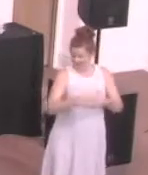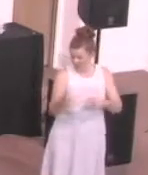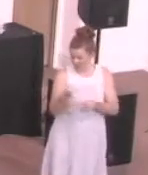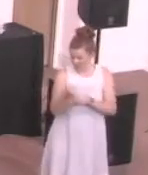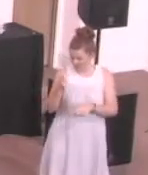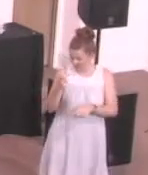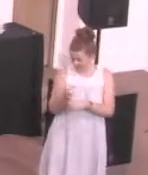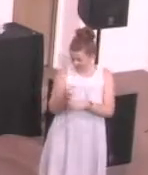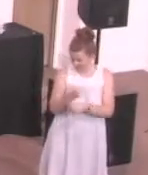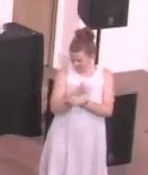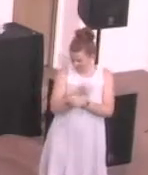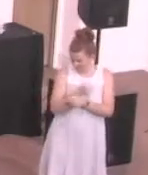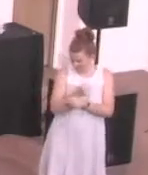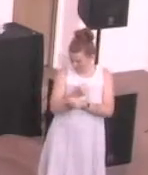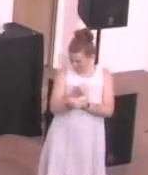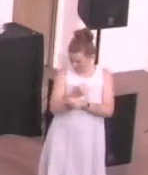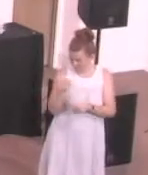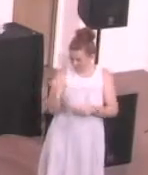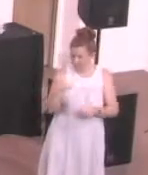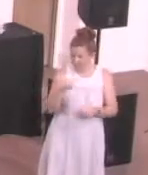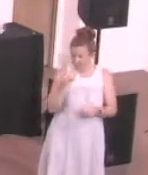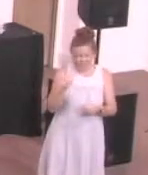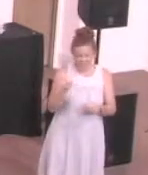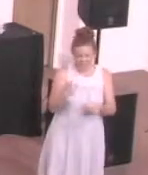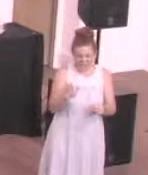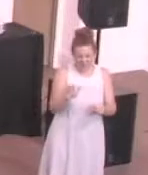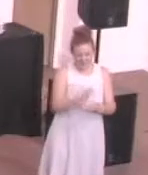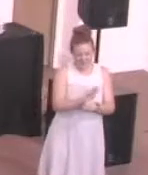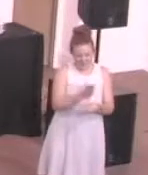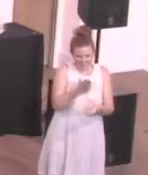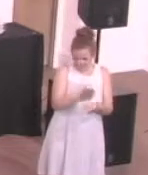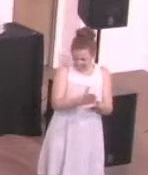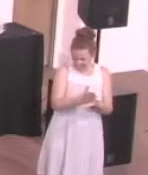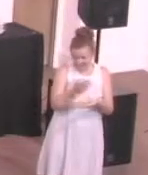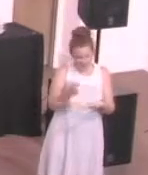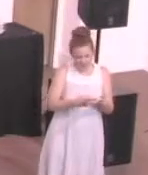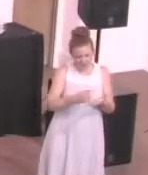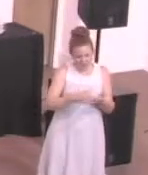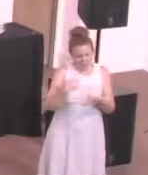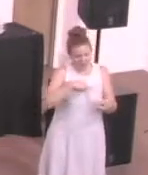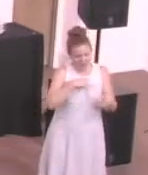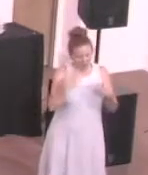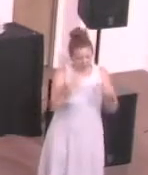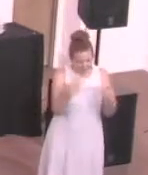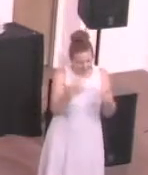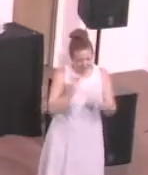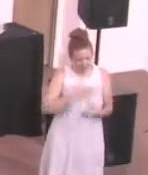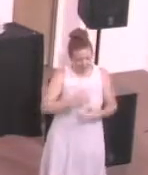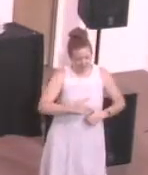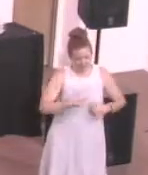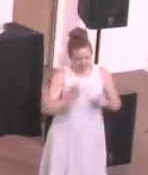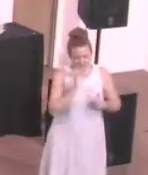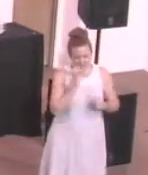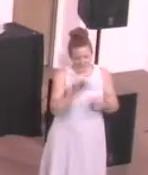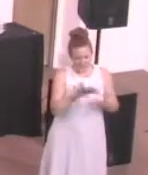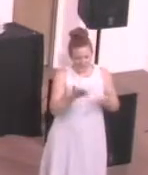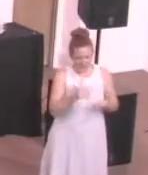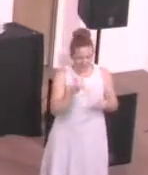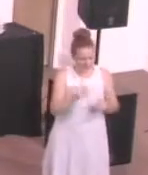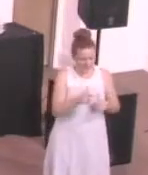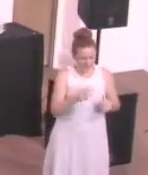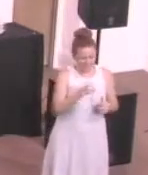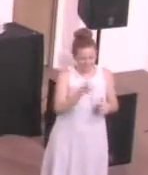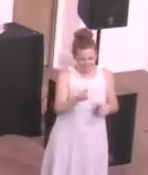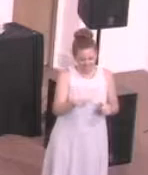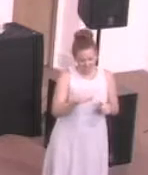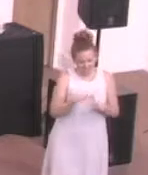tight, you guys. So he's not totally hindered. Because a lot of times when we have some sin in our life, if it's just a couple things, it's like not a big deal. We can